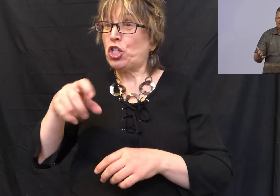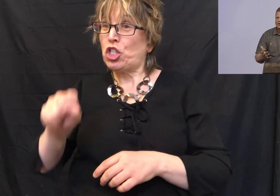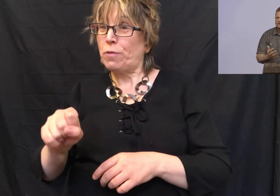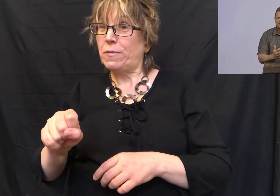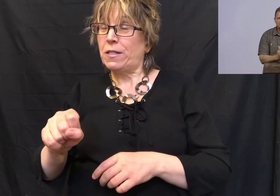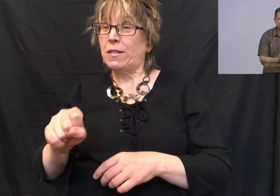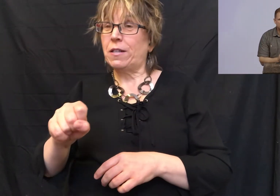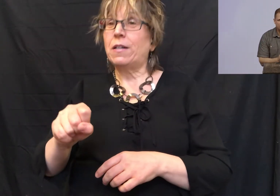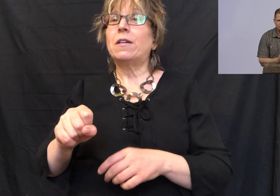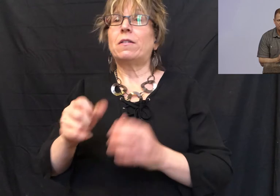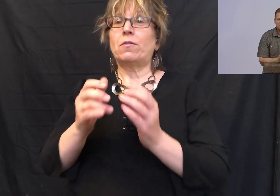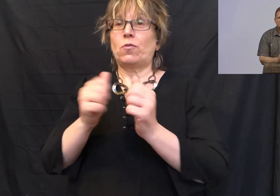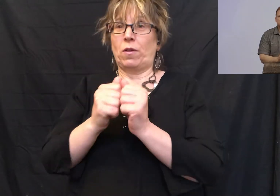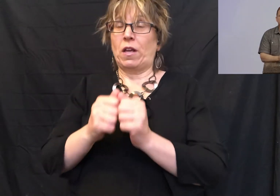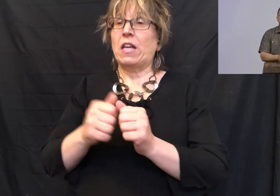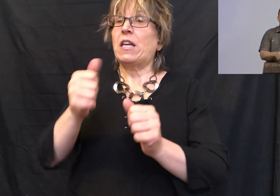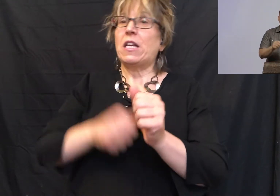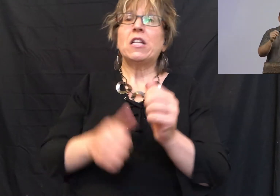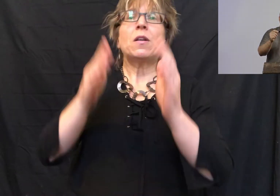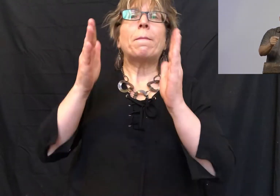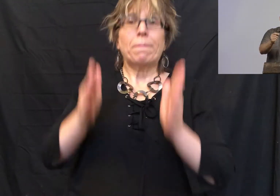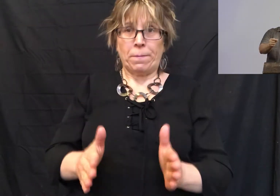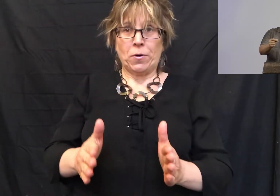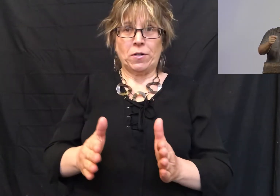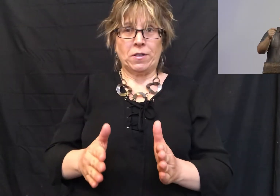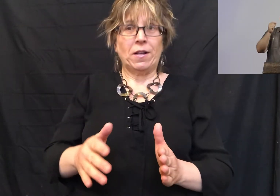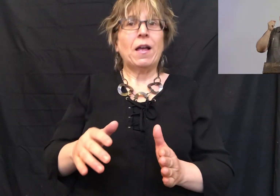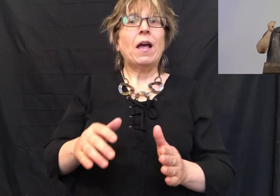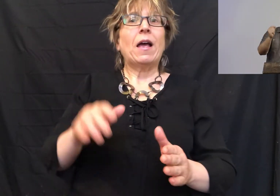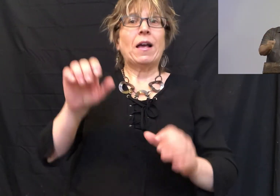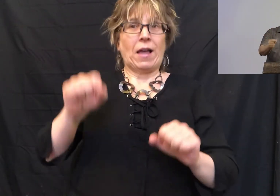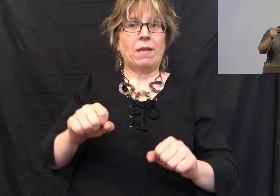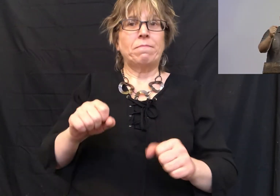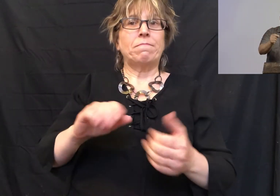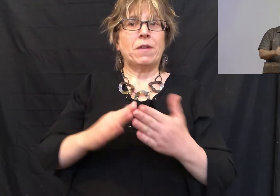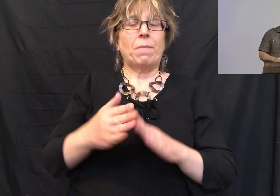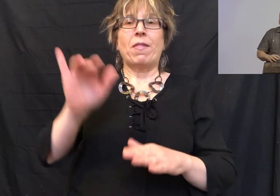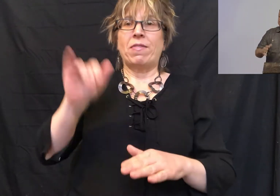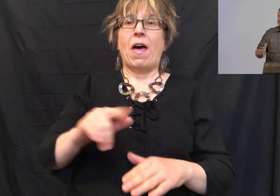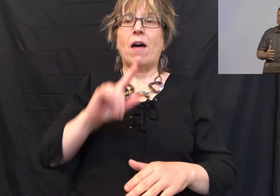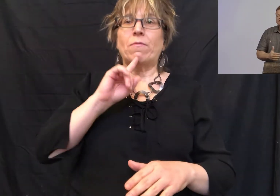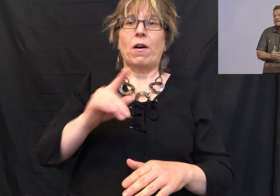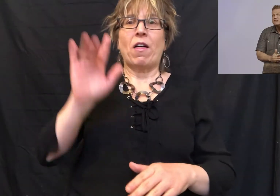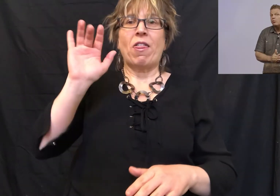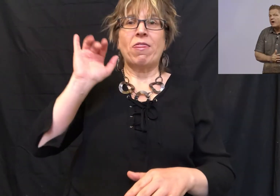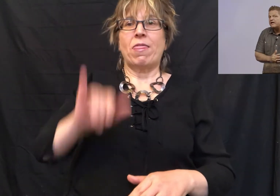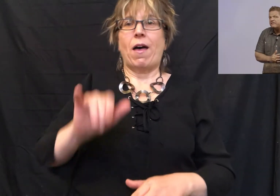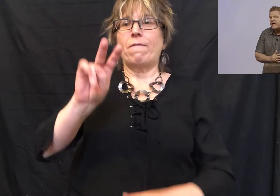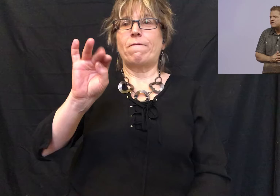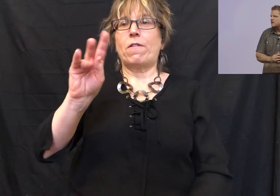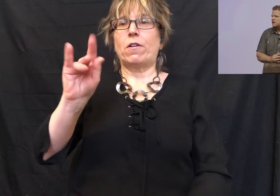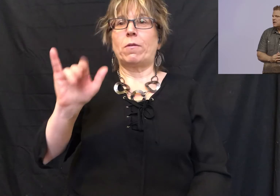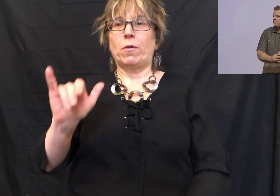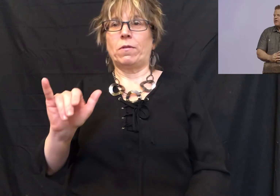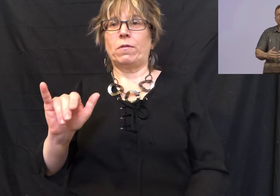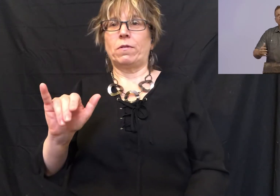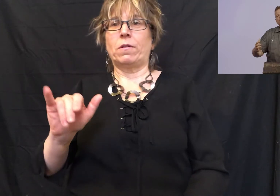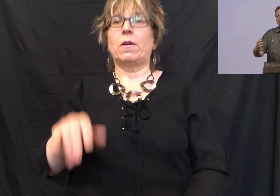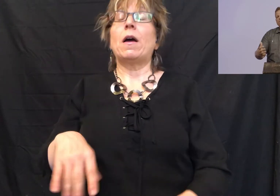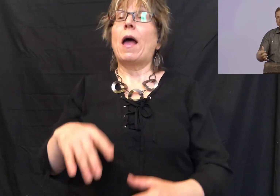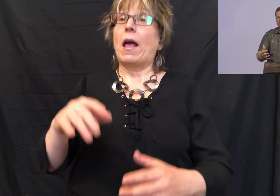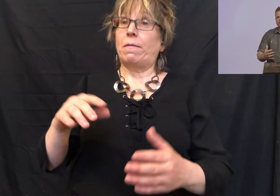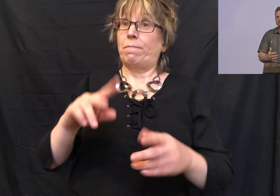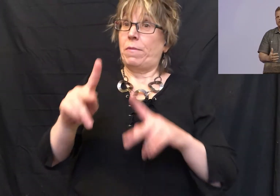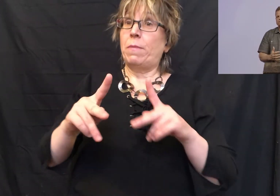Every single one of the leaders in our church is willing to be that real and that vulnerable. And because we lead the way in that, people